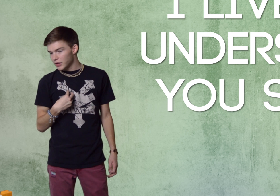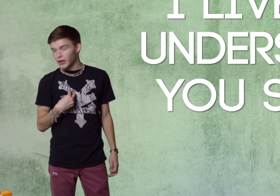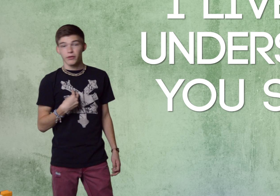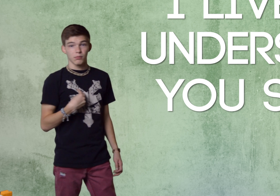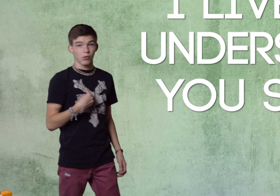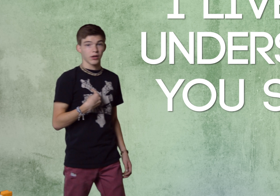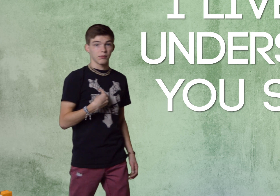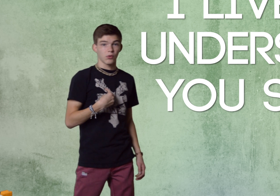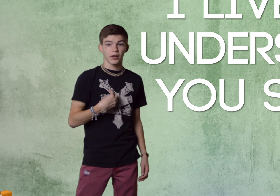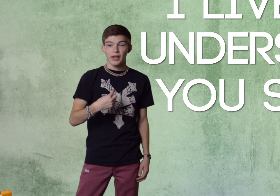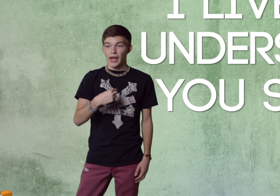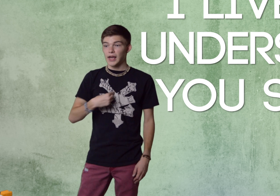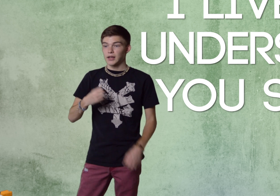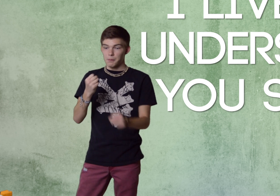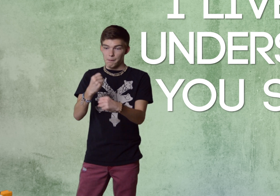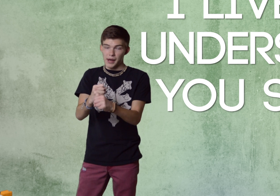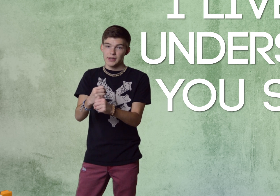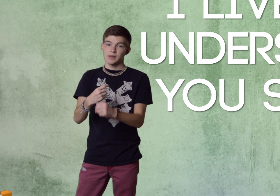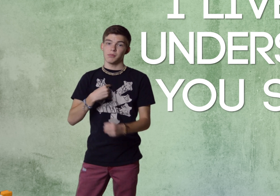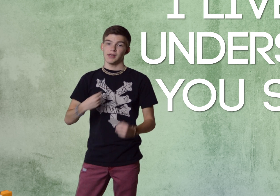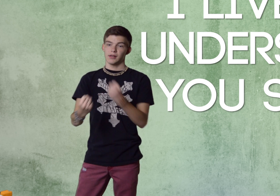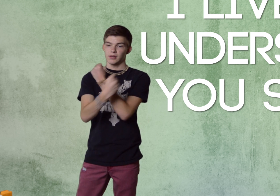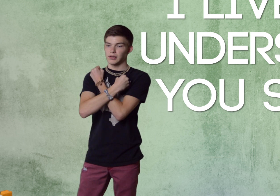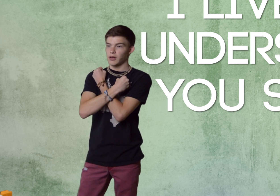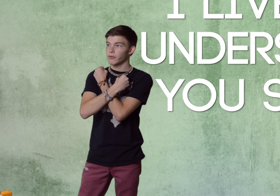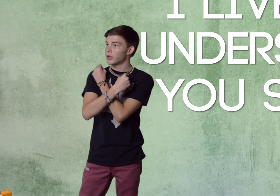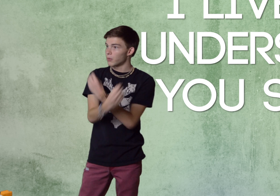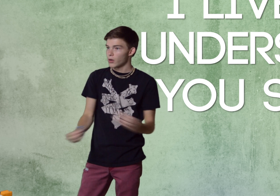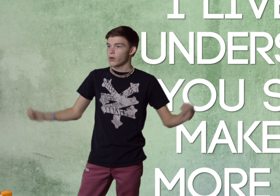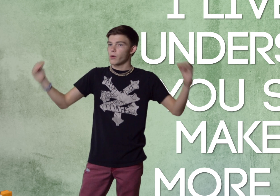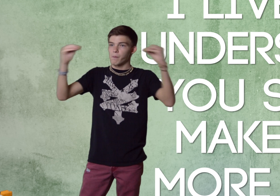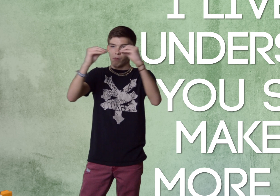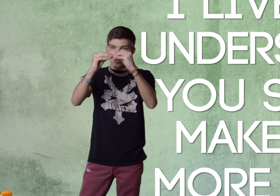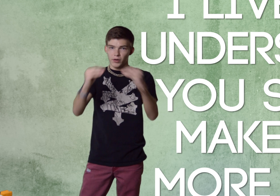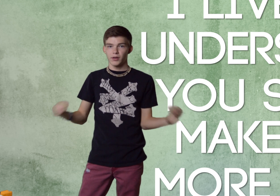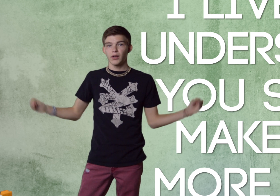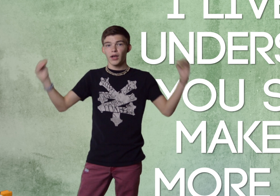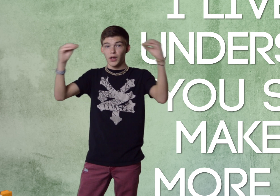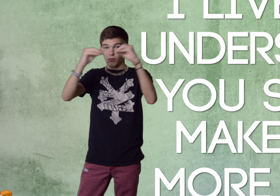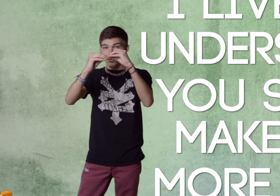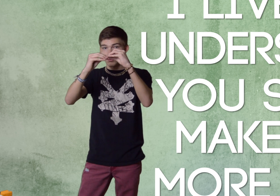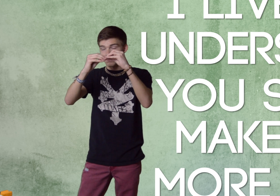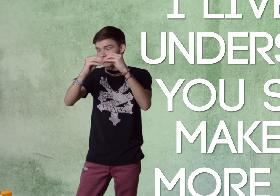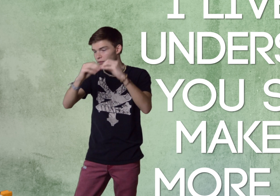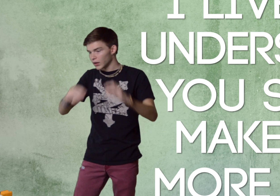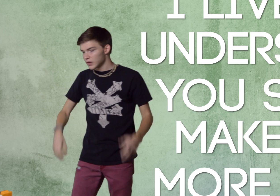love him more and more, and it makes me love him more and more. So